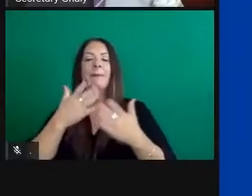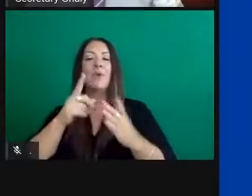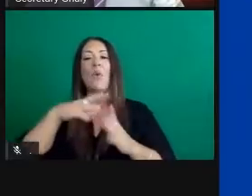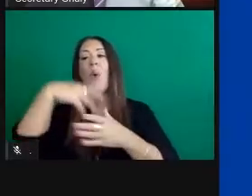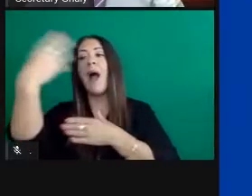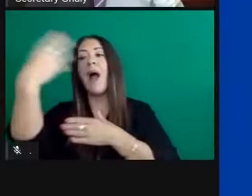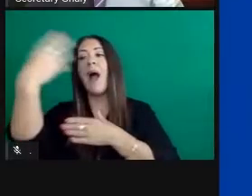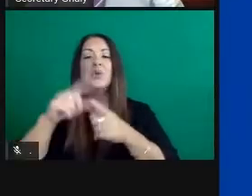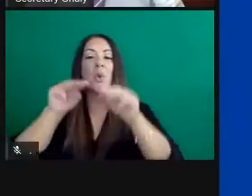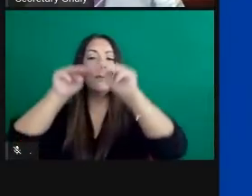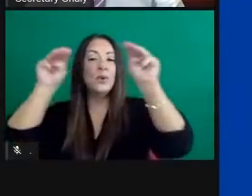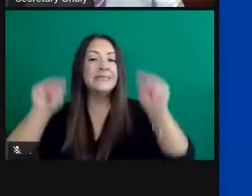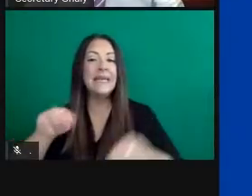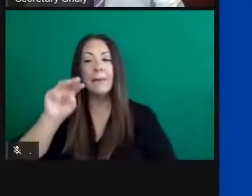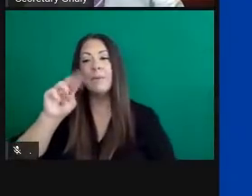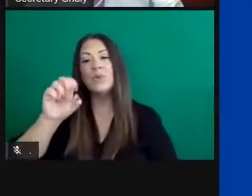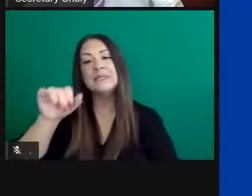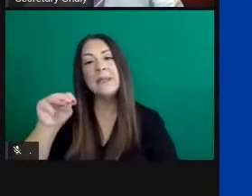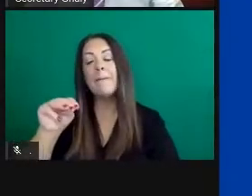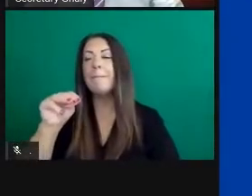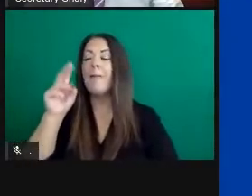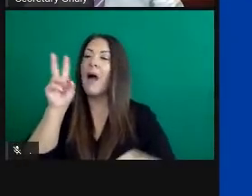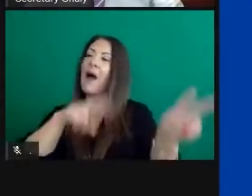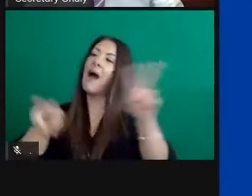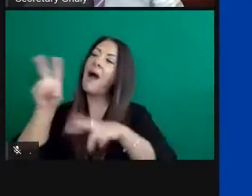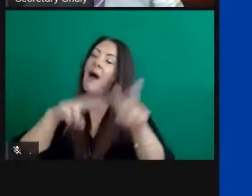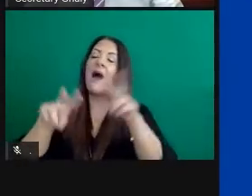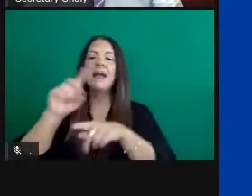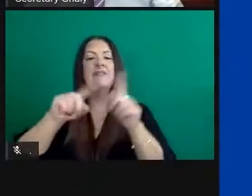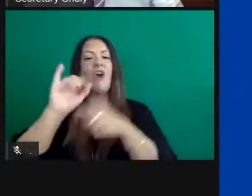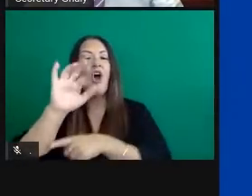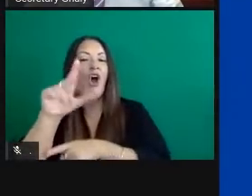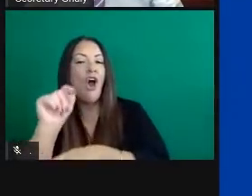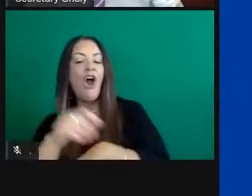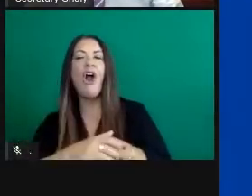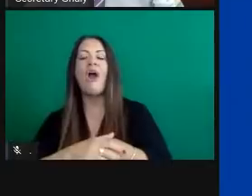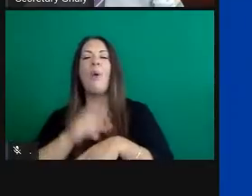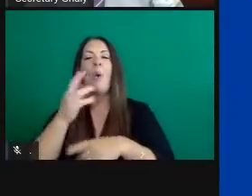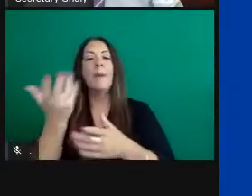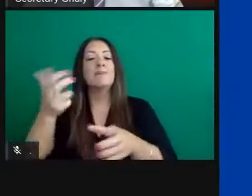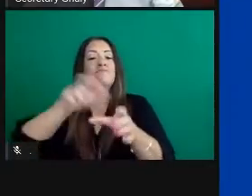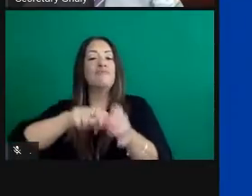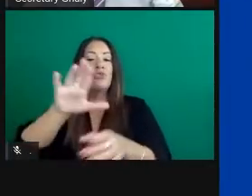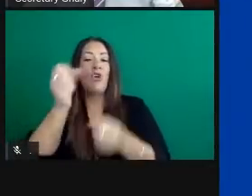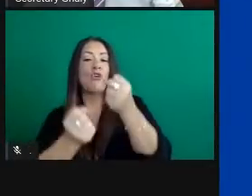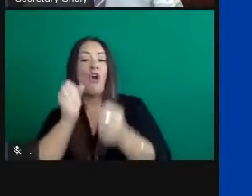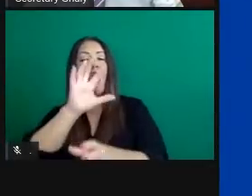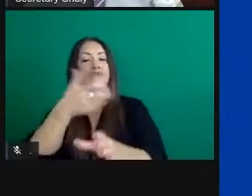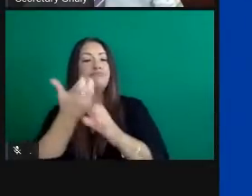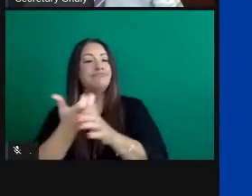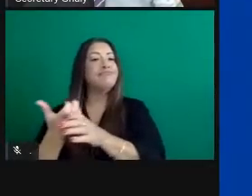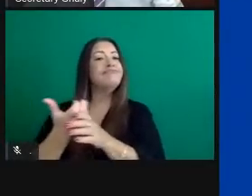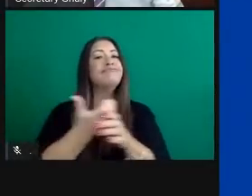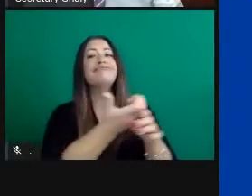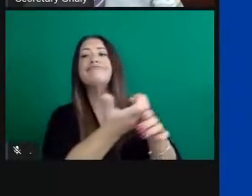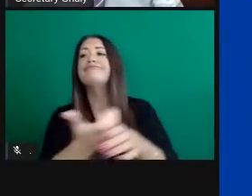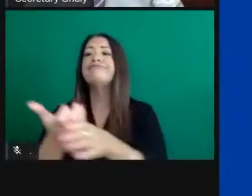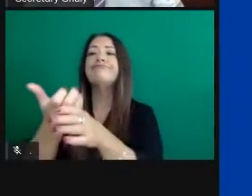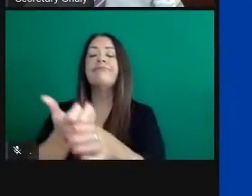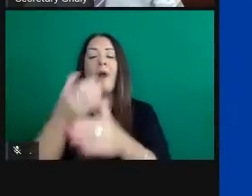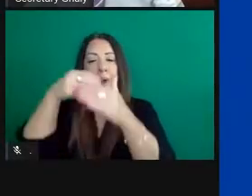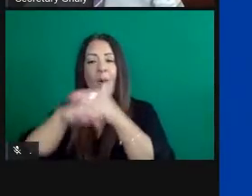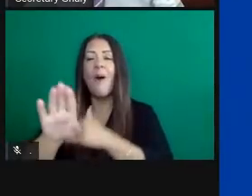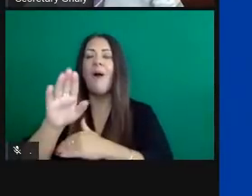popping up across the state. And then car-based activities, making sure that you maybe do a drive-in scary movie